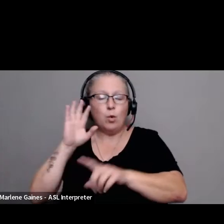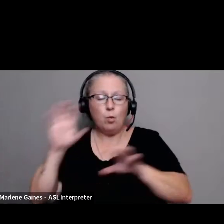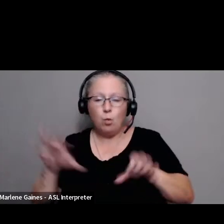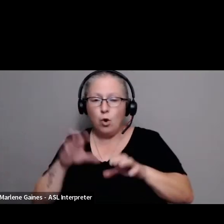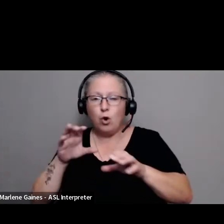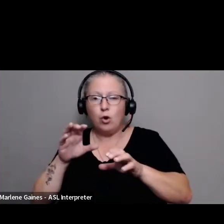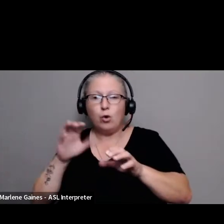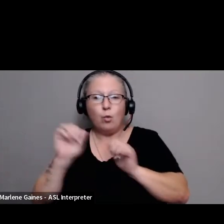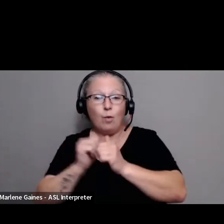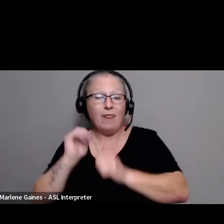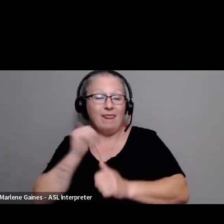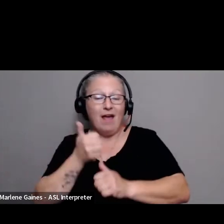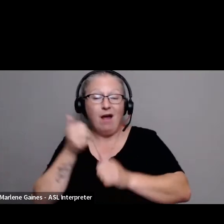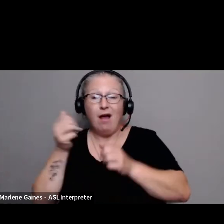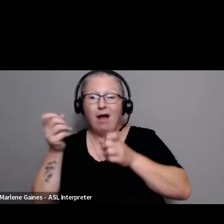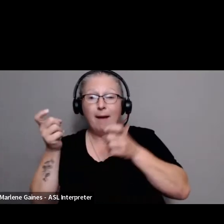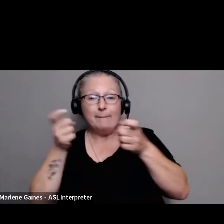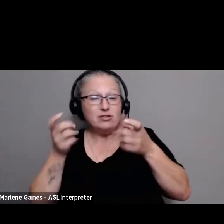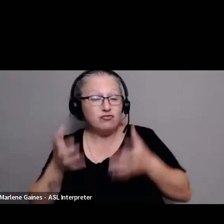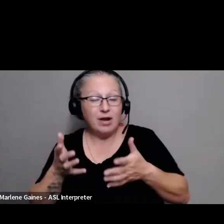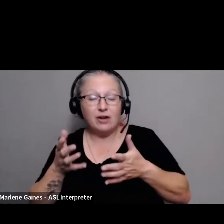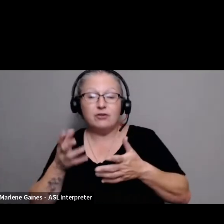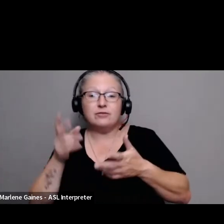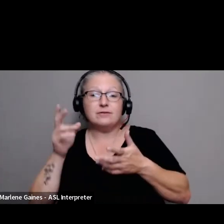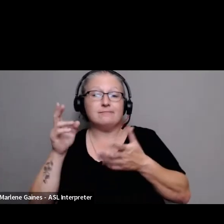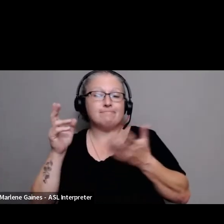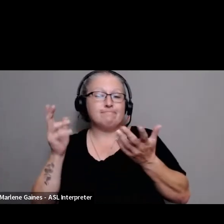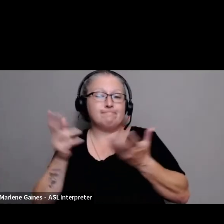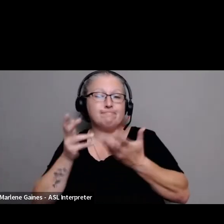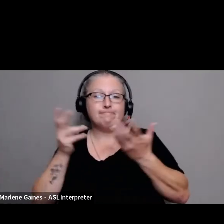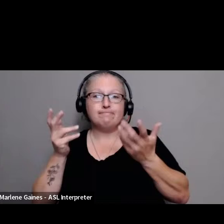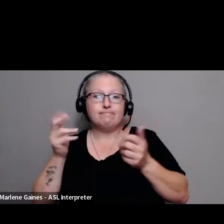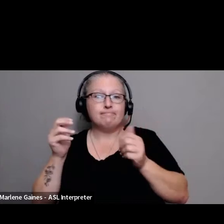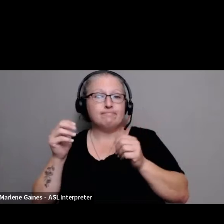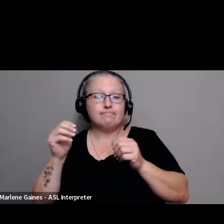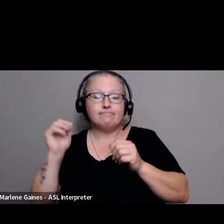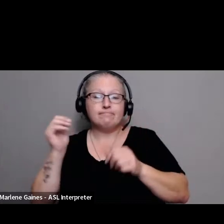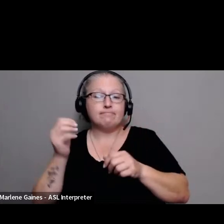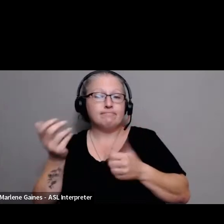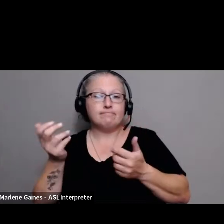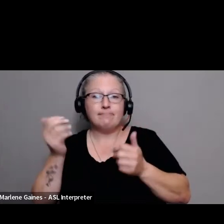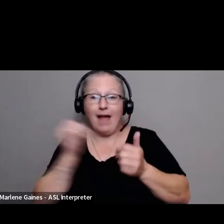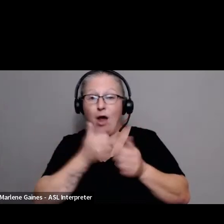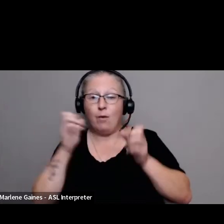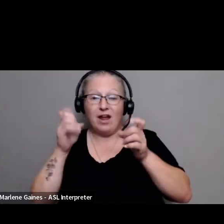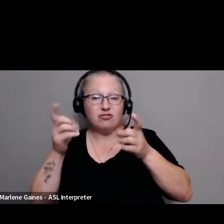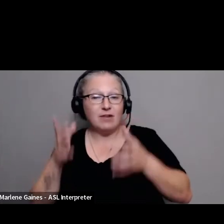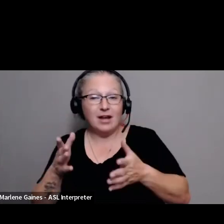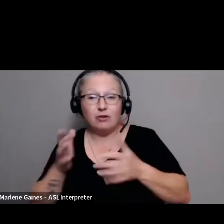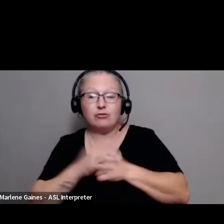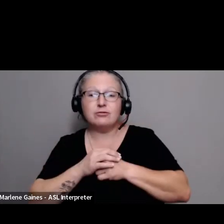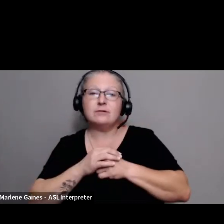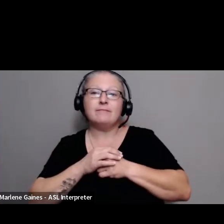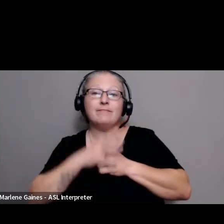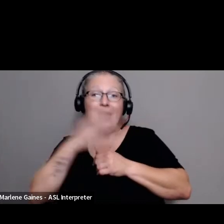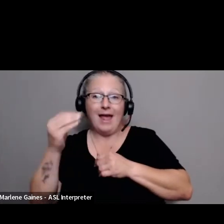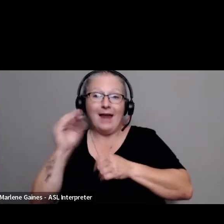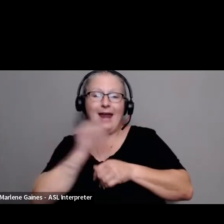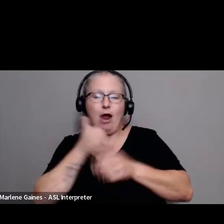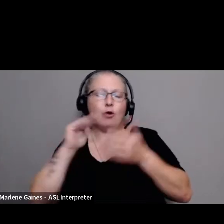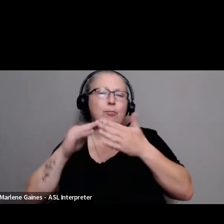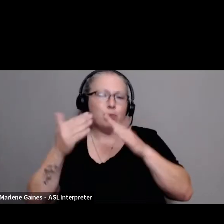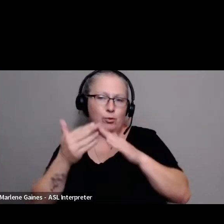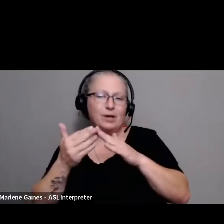with our administrators, with our educators and our